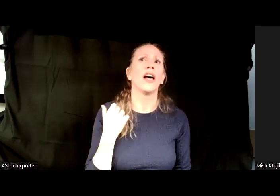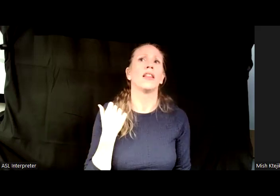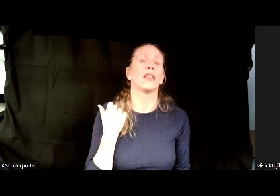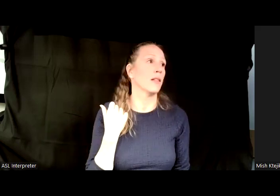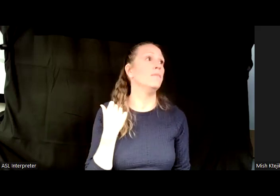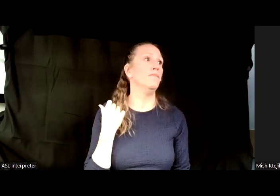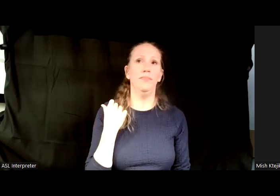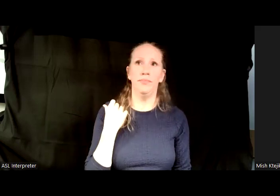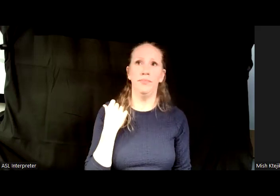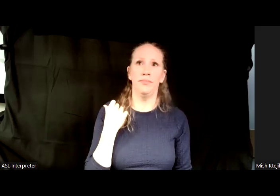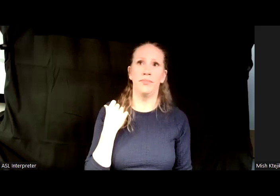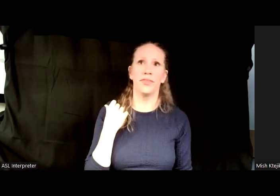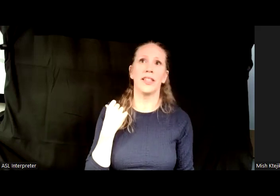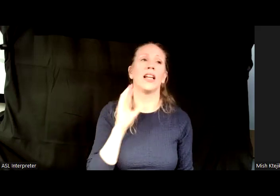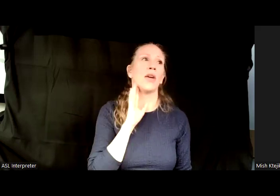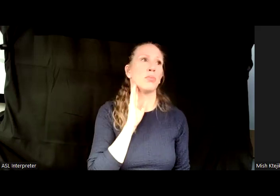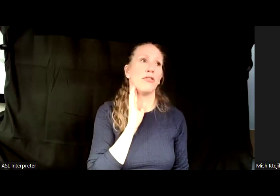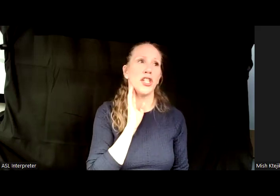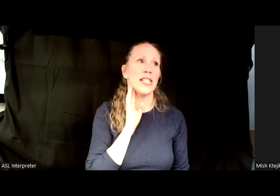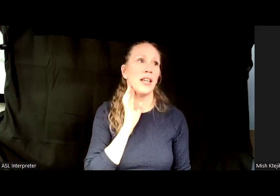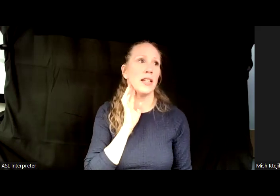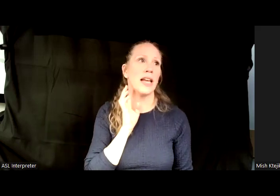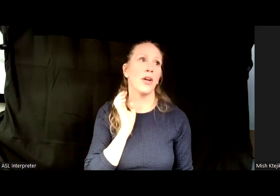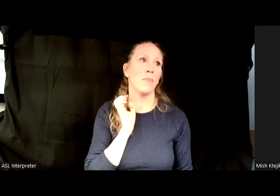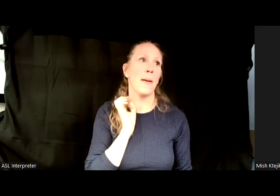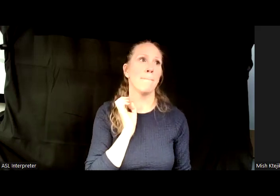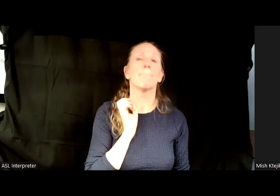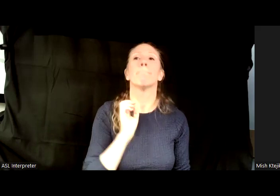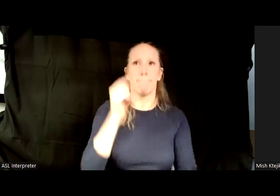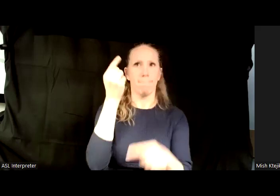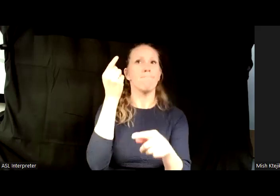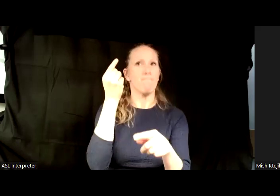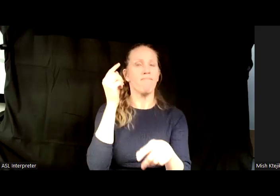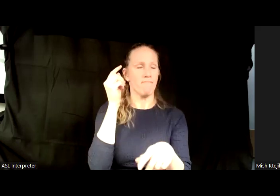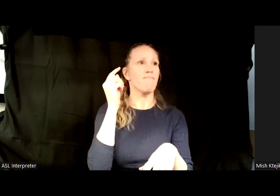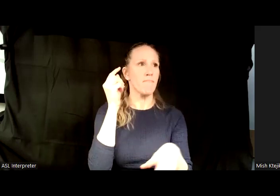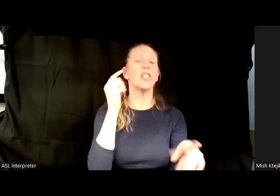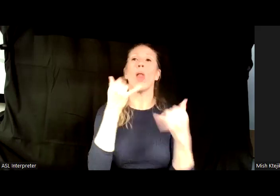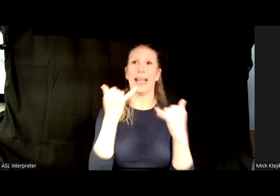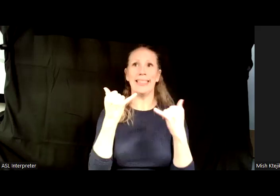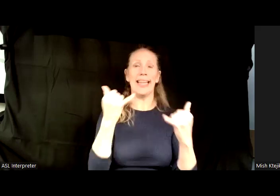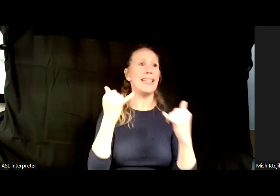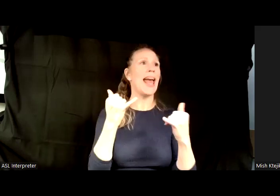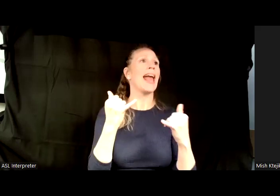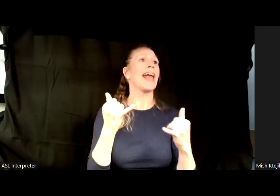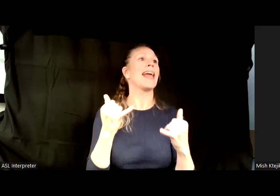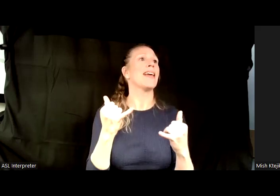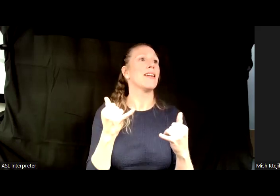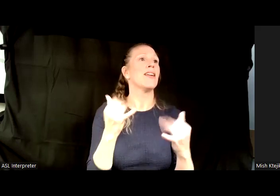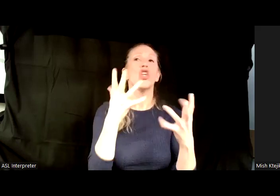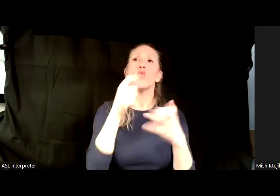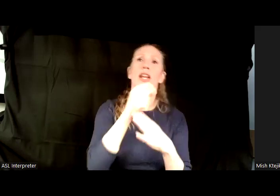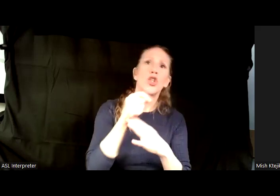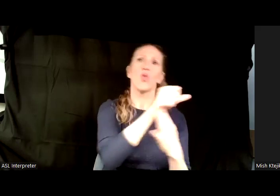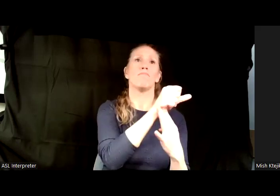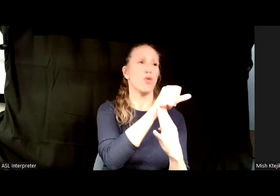The language, the language proficiency, is that what you meant? Like say today you wanted to